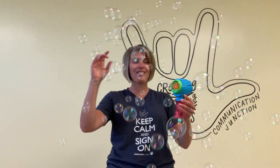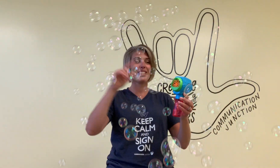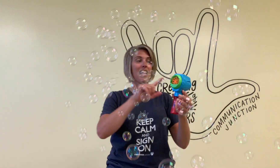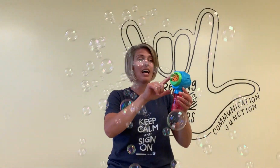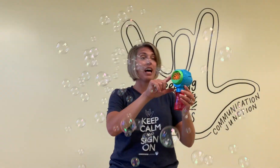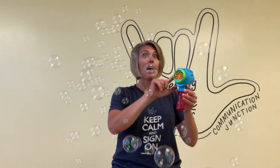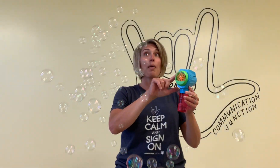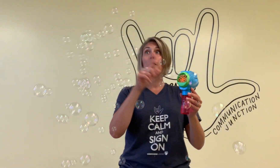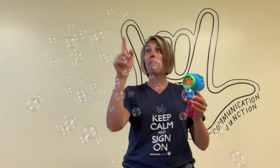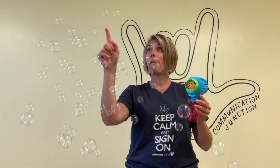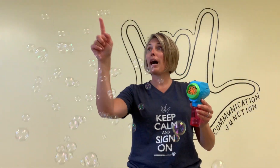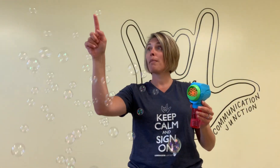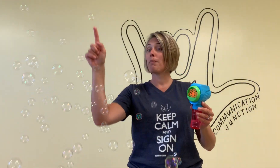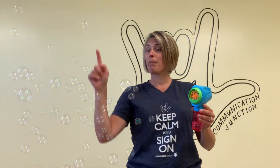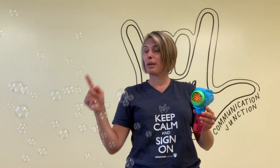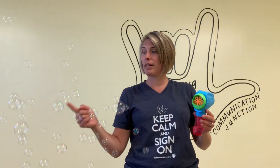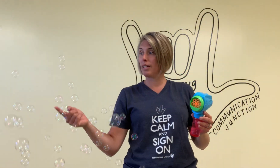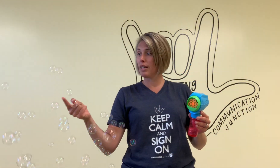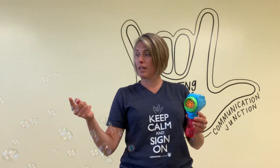around. Pop,